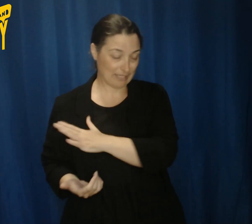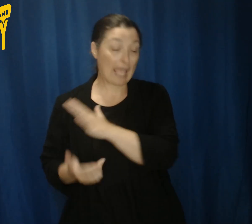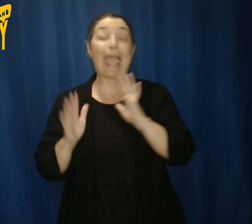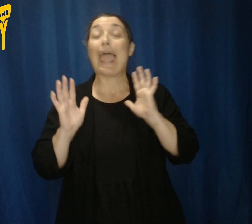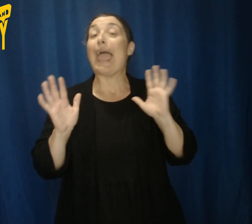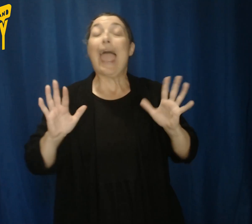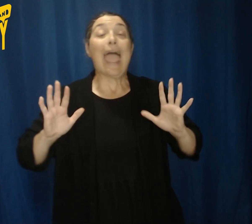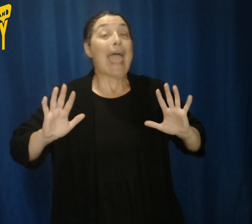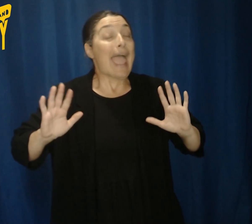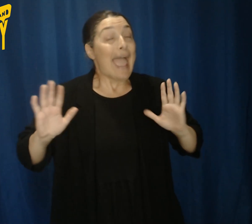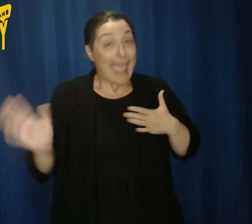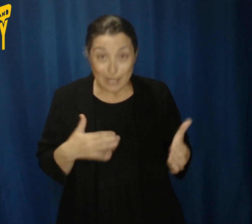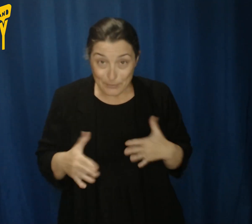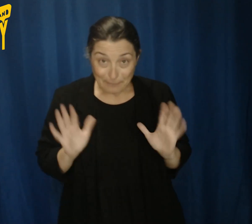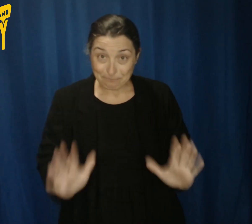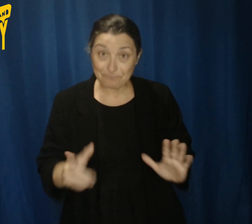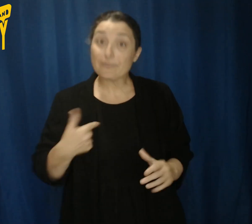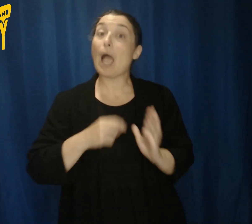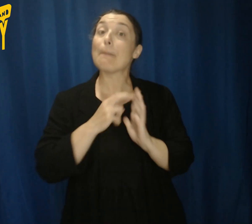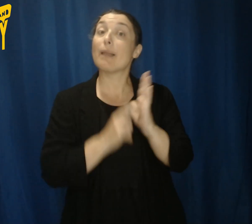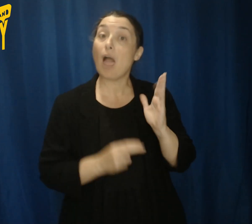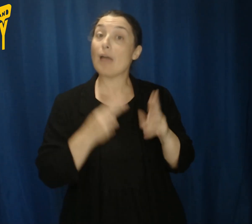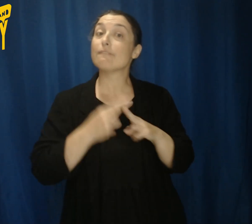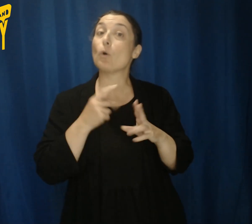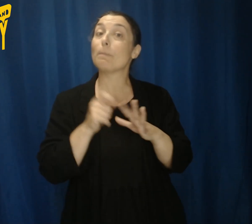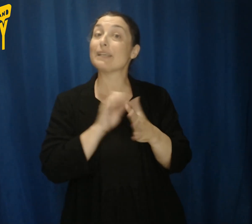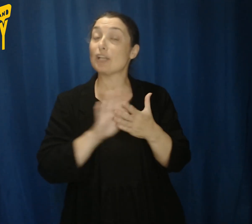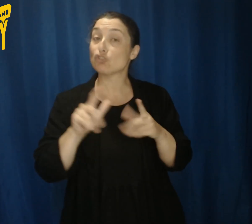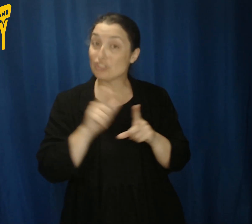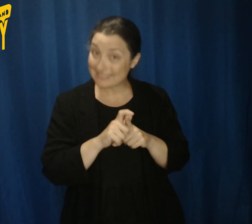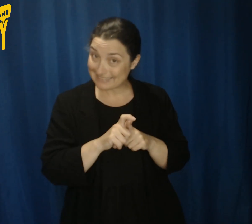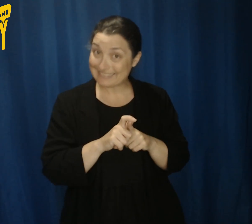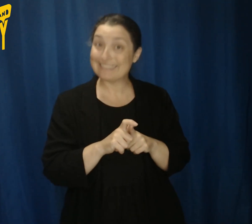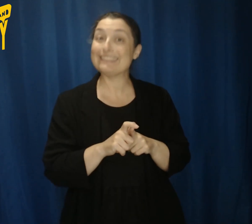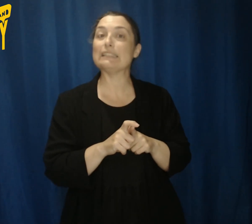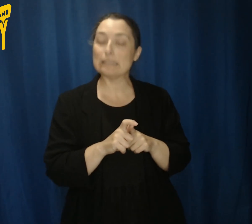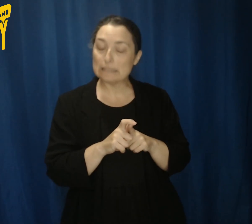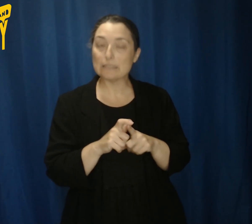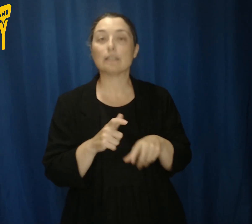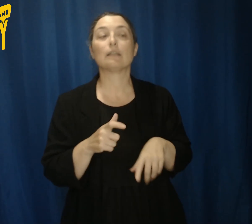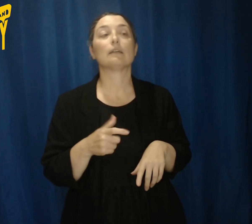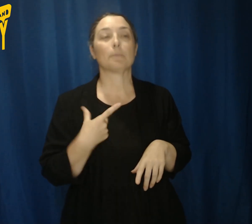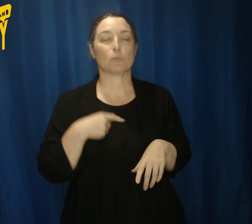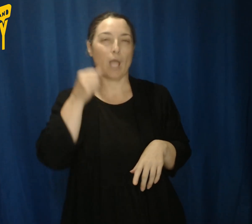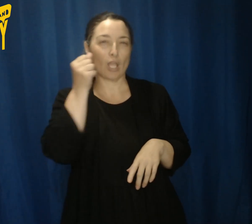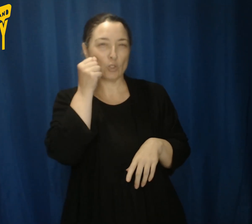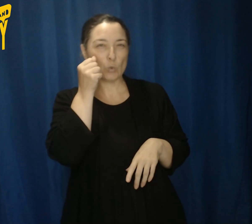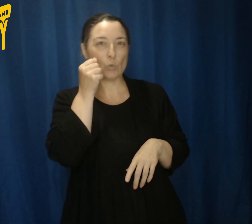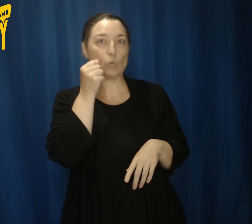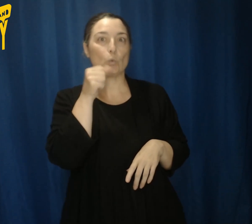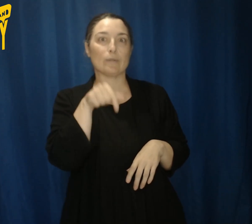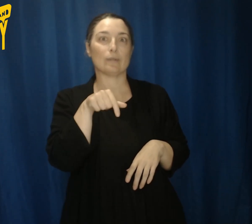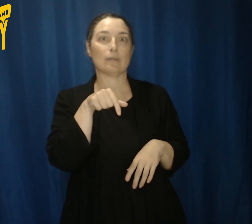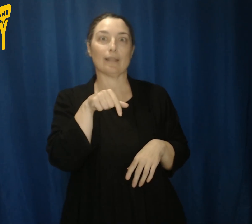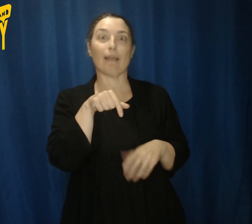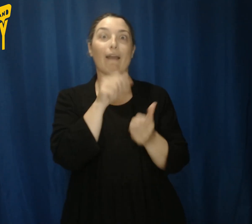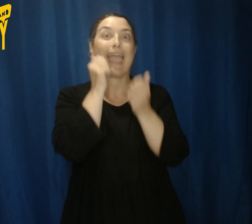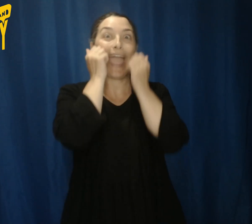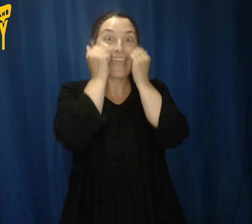short, I applied to do a PhD because I knew it would be the entree to all that evidence, which I'd used to have as a journalist, but no